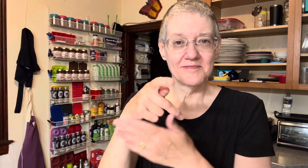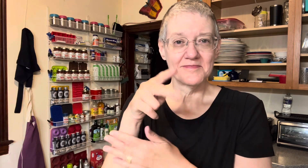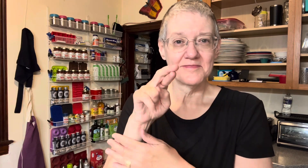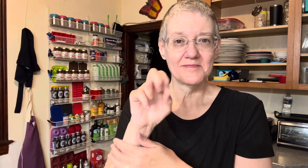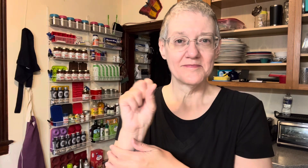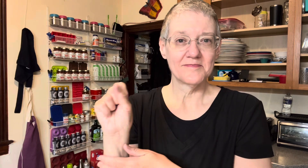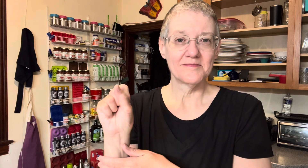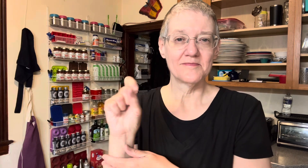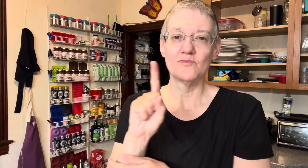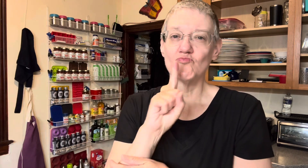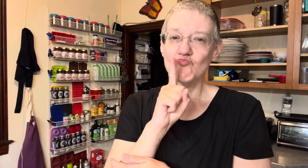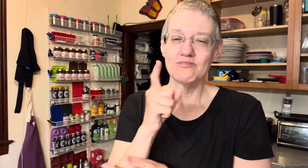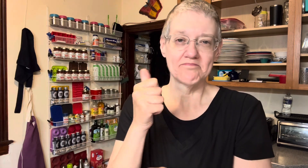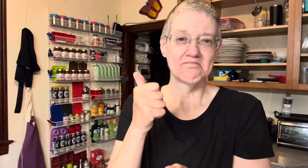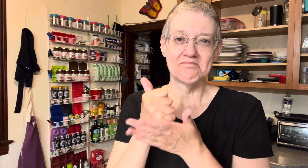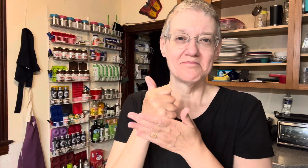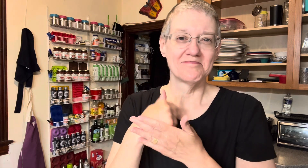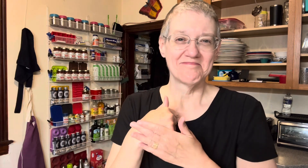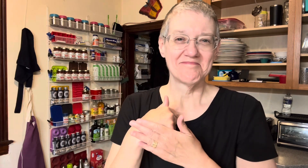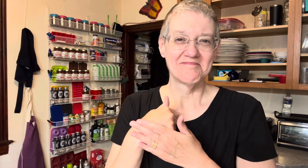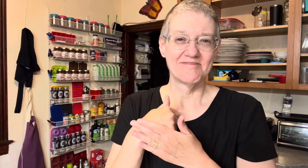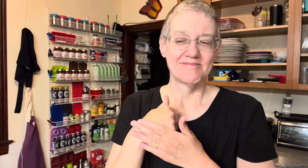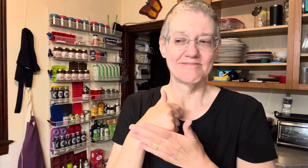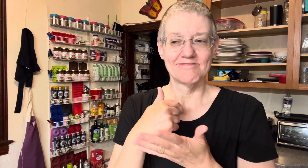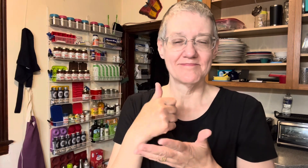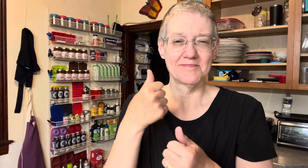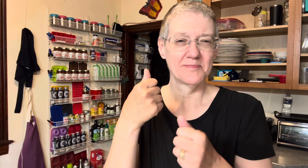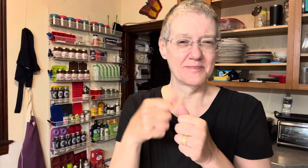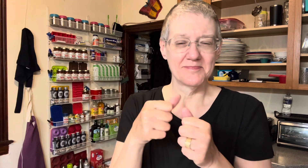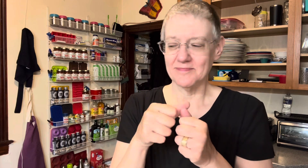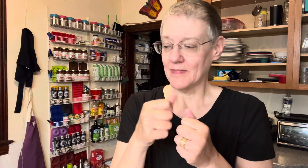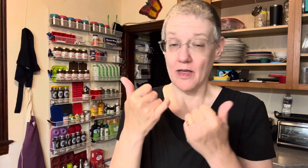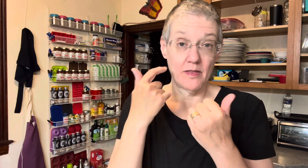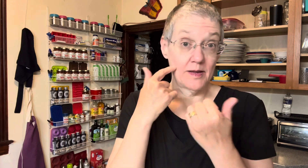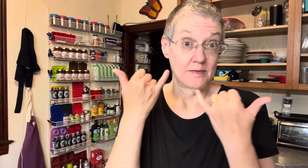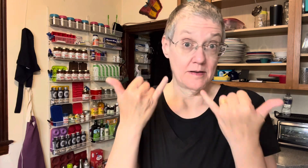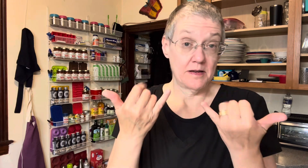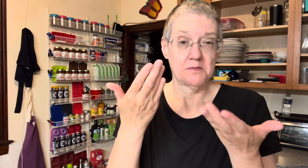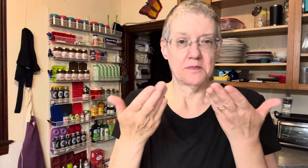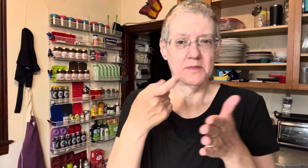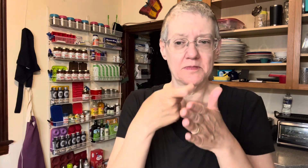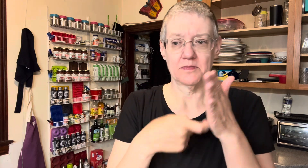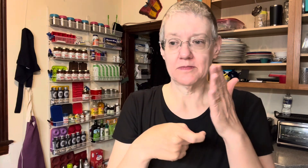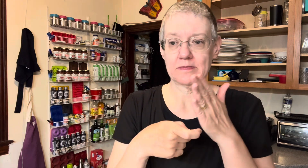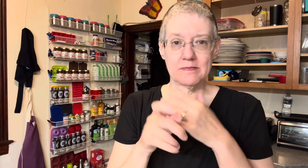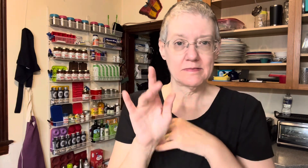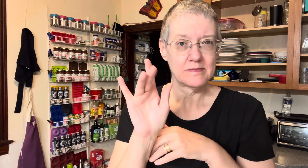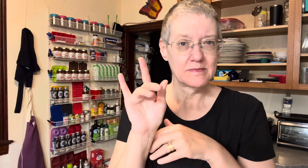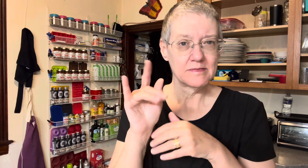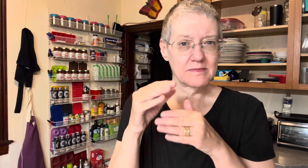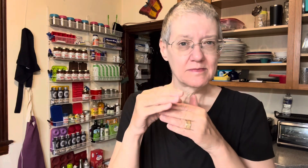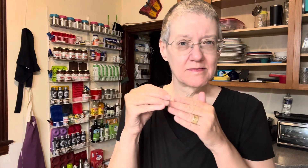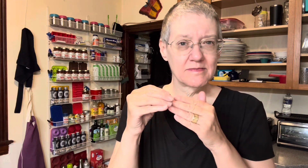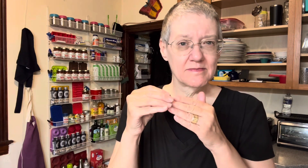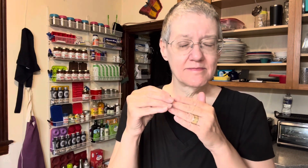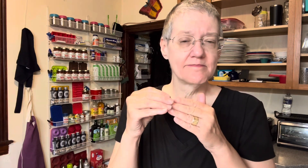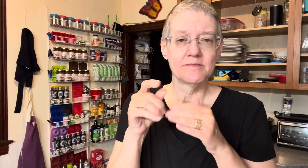tortilla press. It's really helped me a lot. I don't remember, but the price now I think is